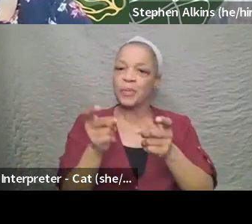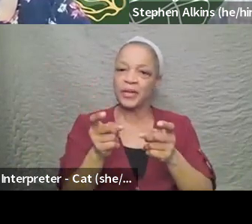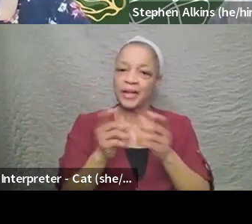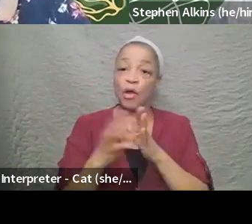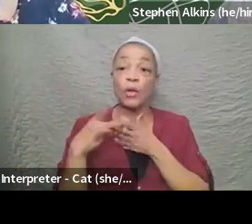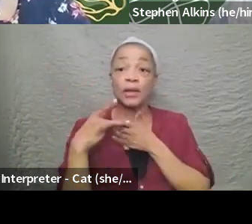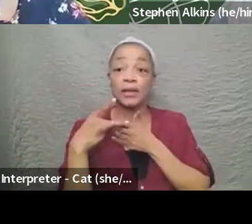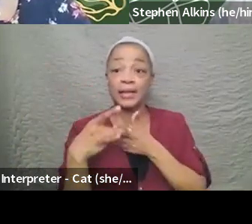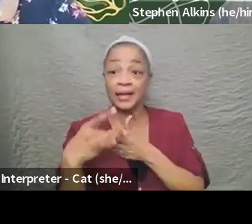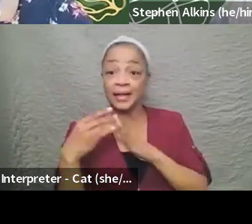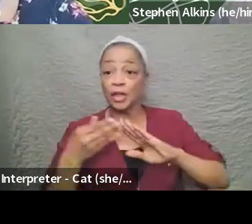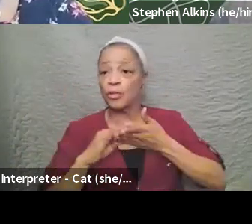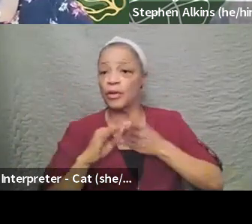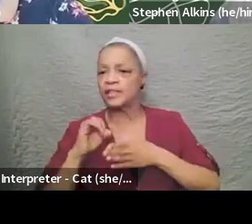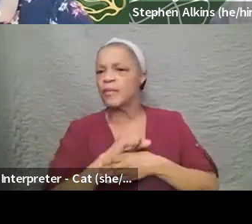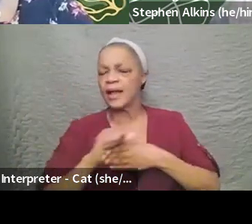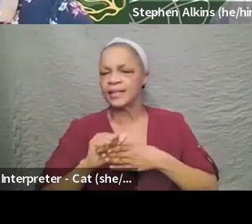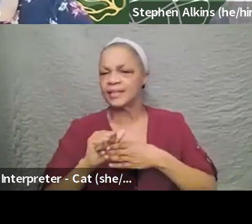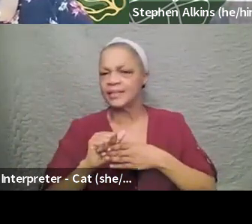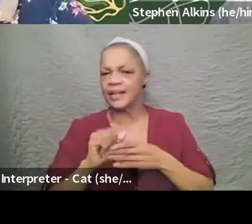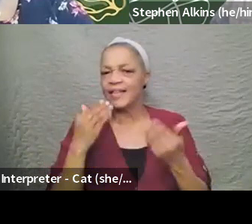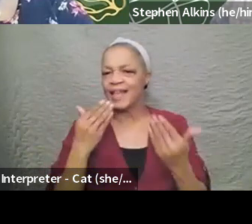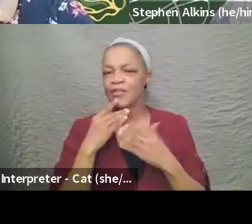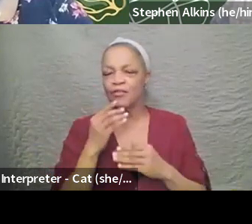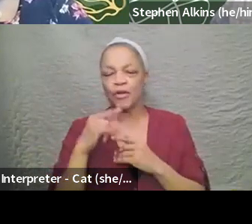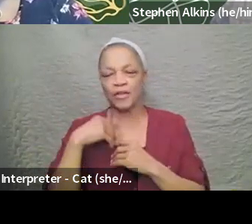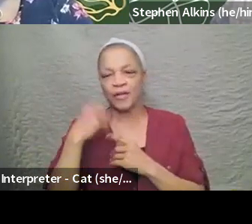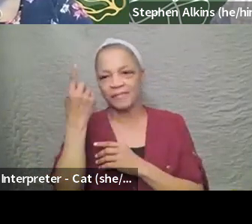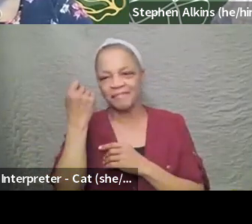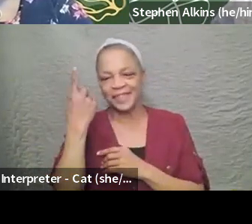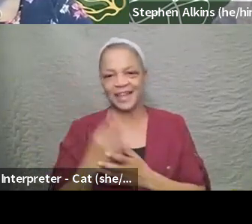leading communities of practice? And thank you for your insights.